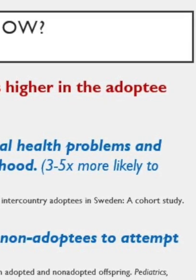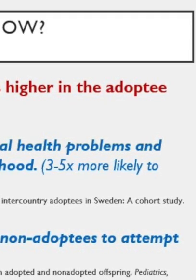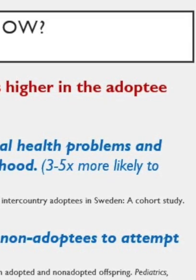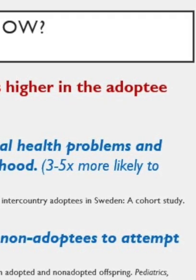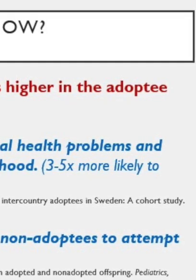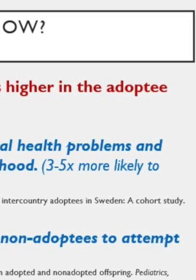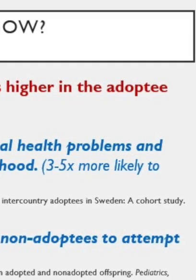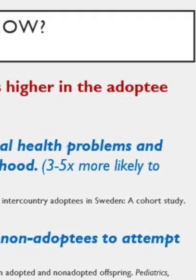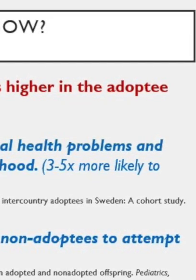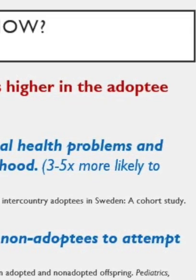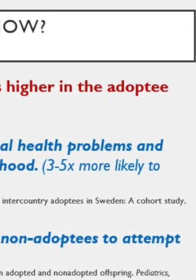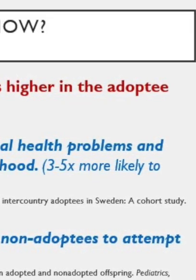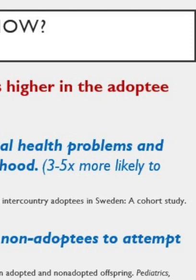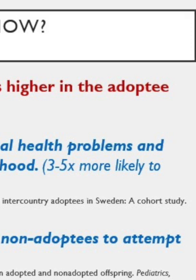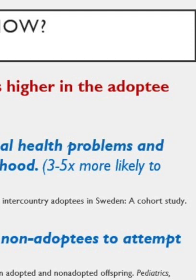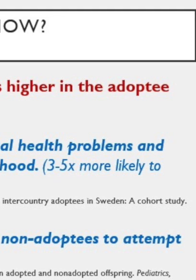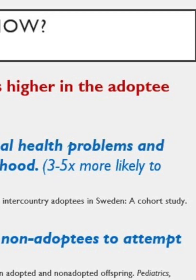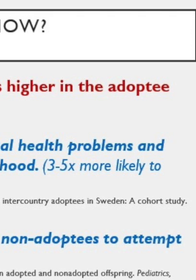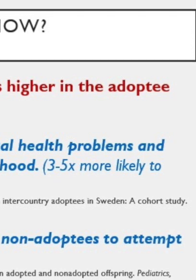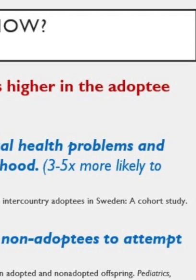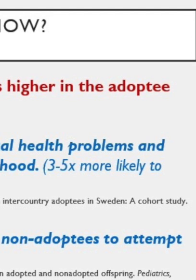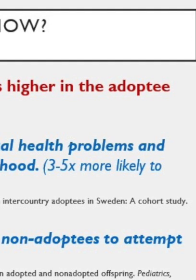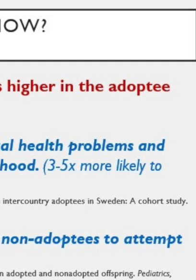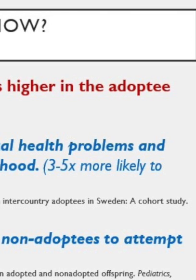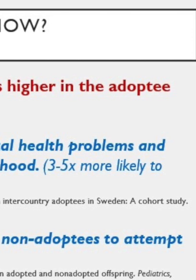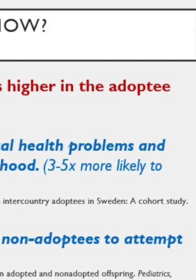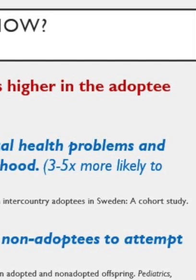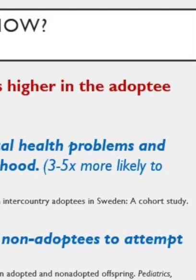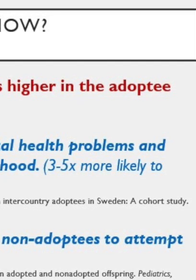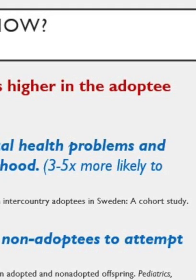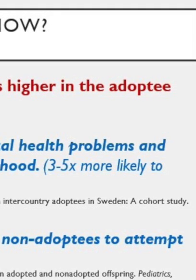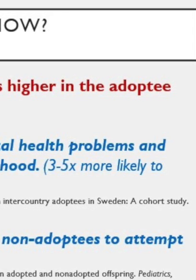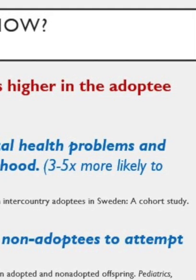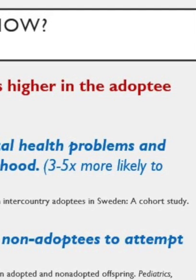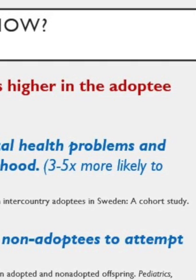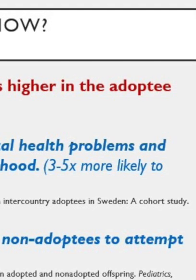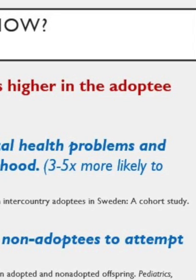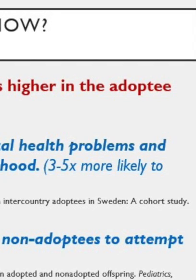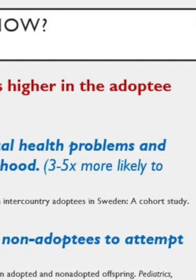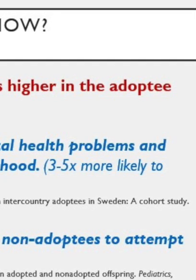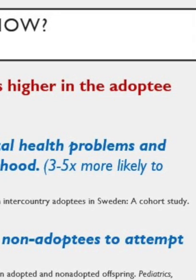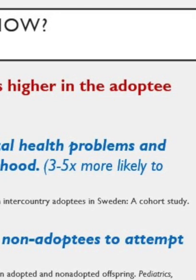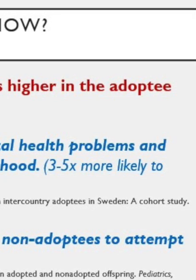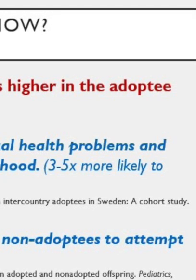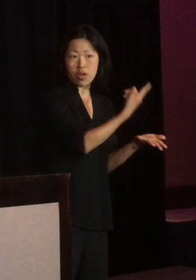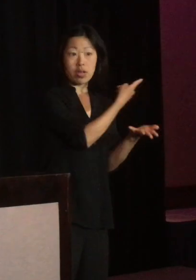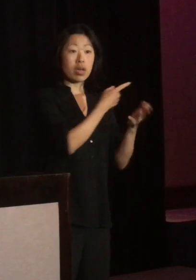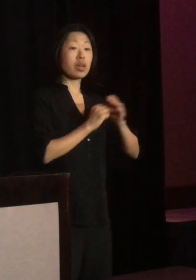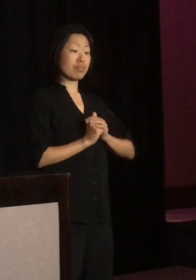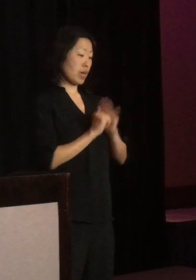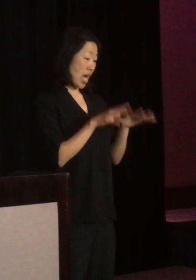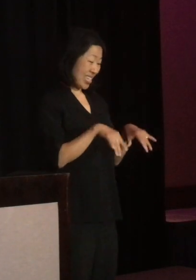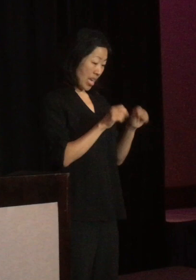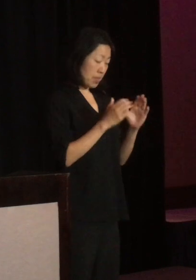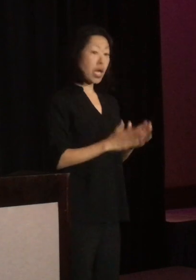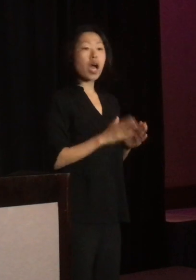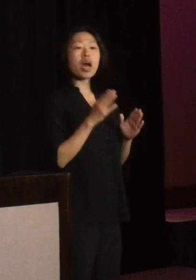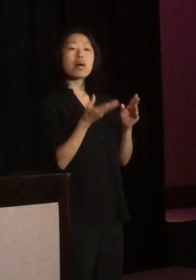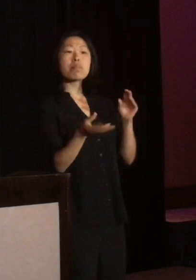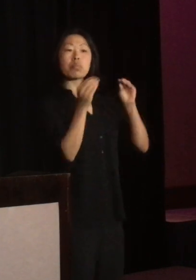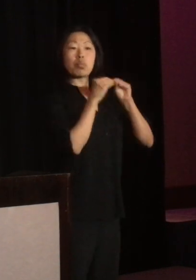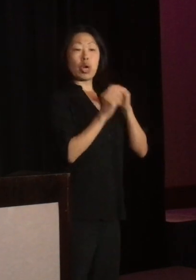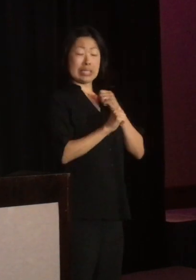study by Hearn, Lindblad, Vernlung found that adoptees have a high risk for severe mental